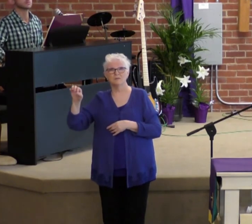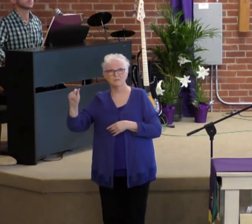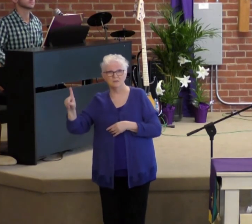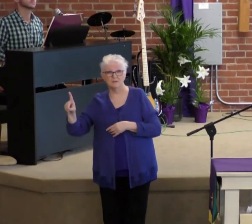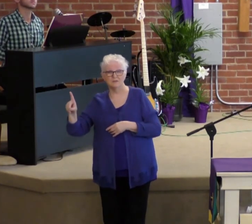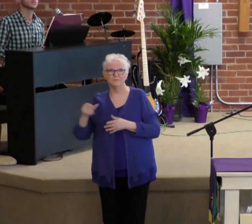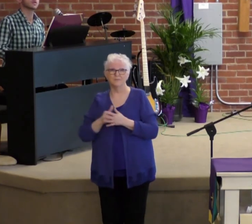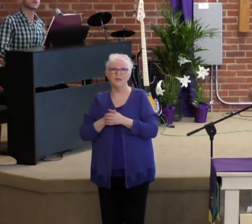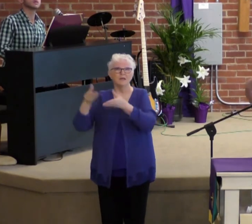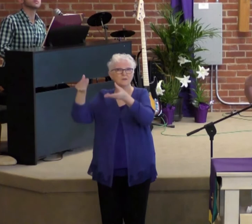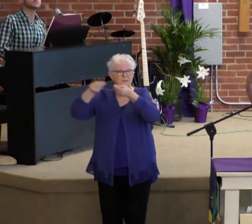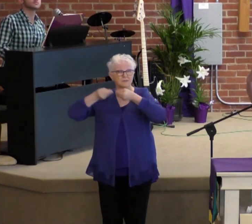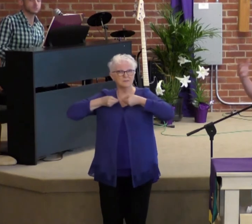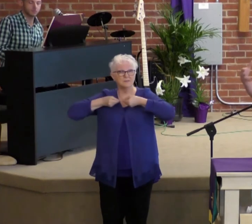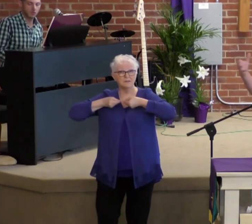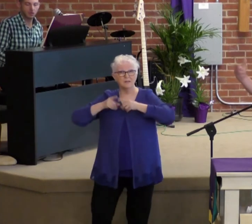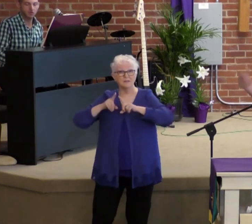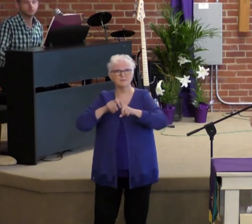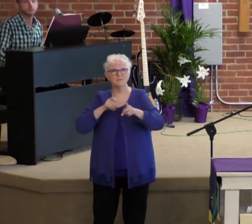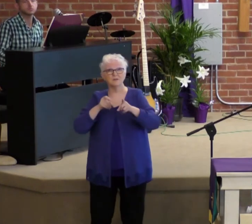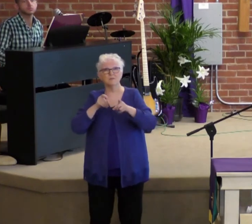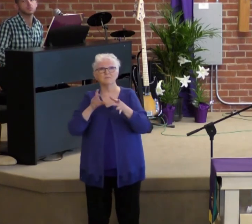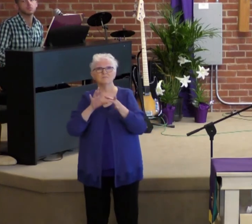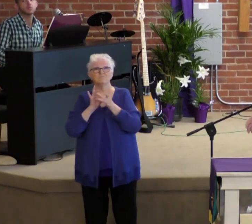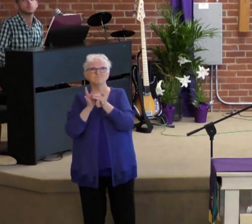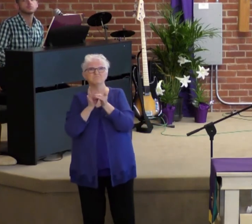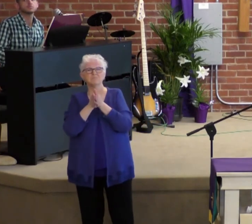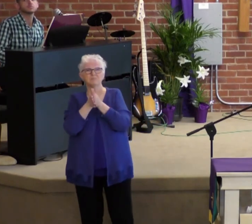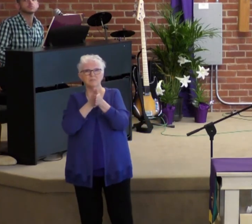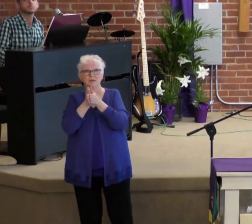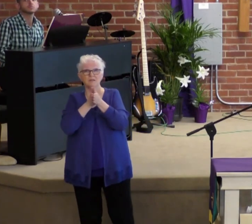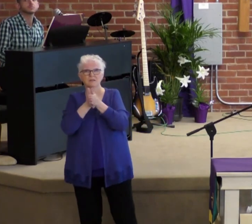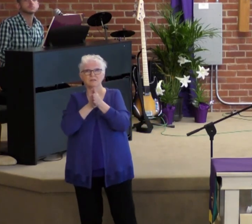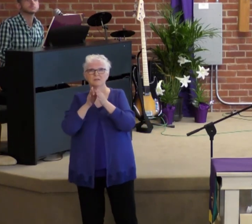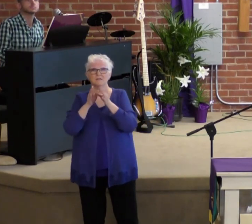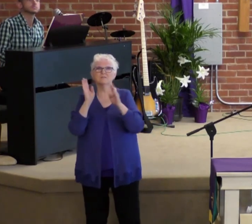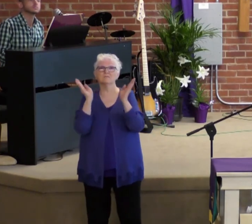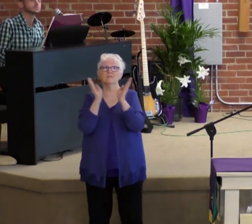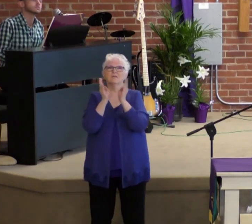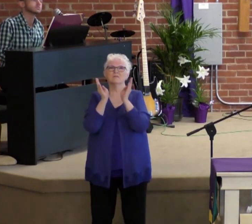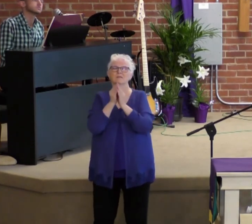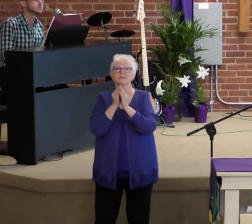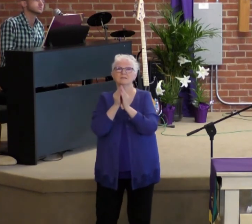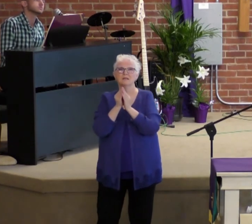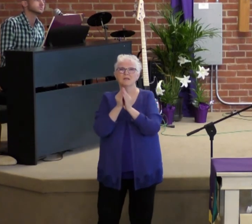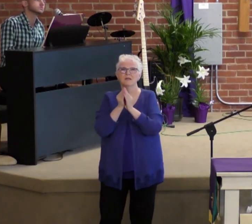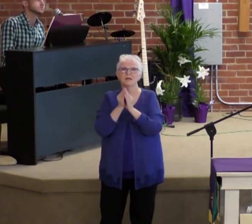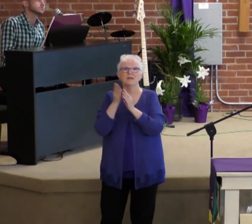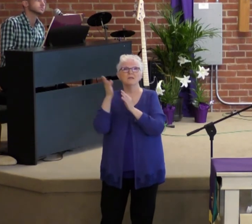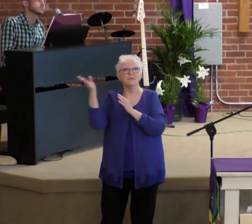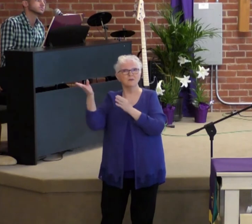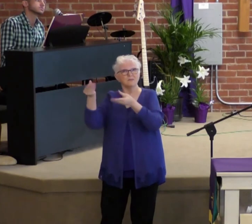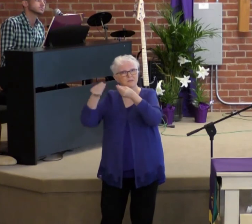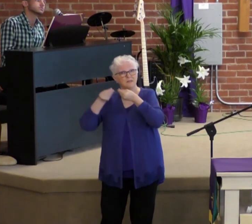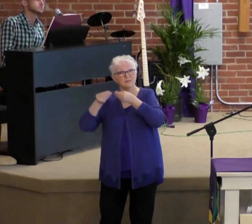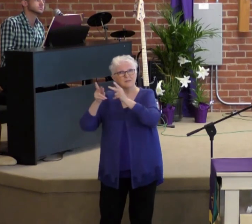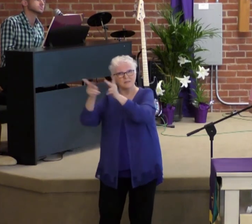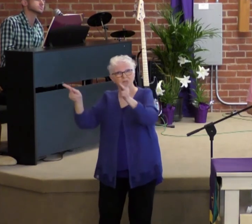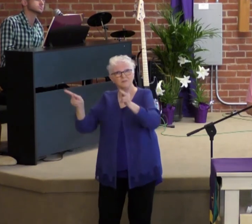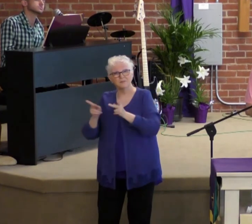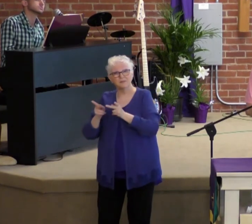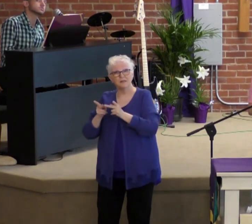to be a secondary place of ministry for us to reach out in the Gibson Town and Gibson